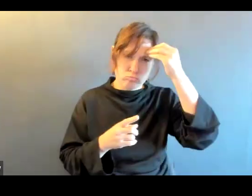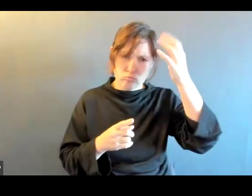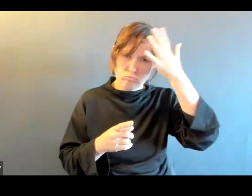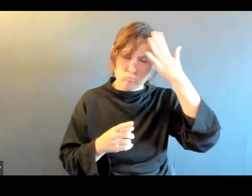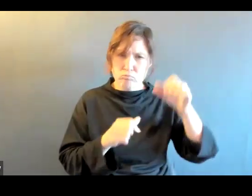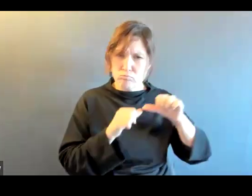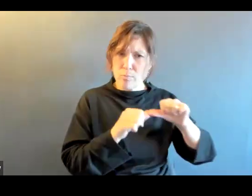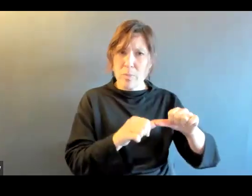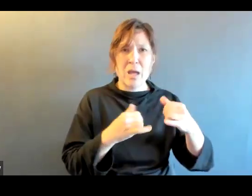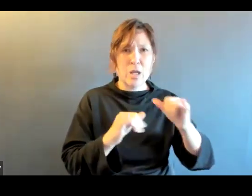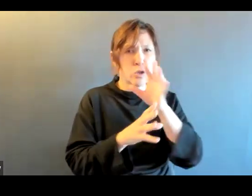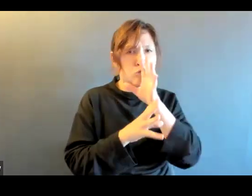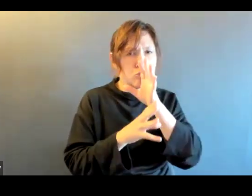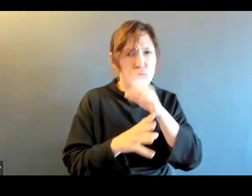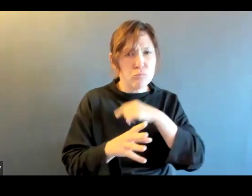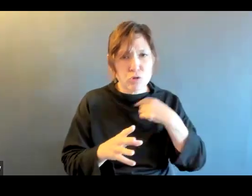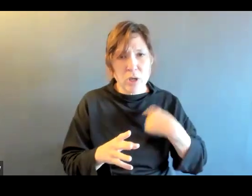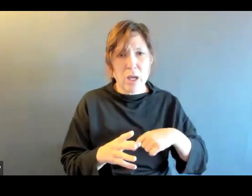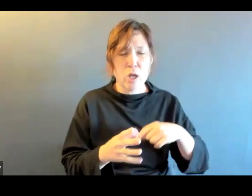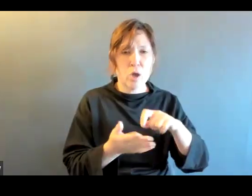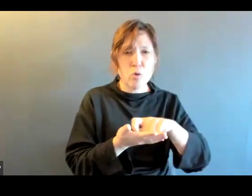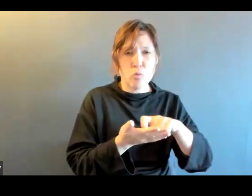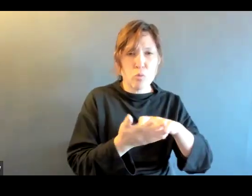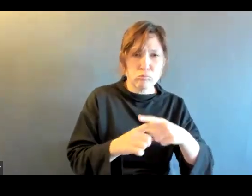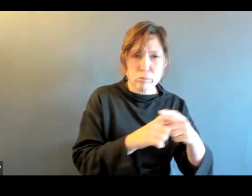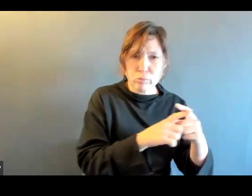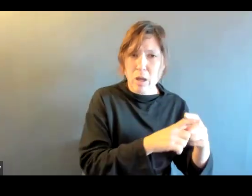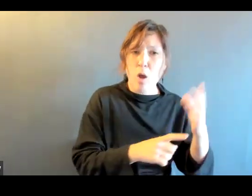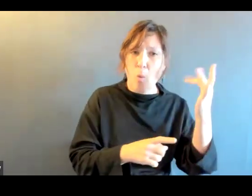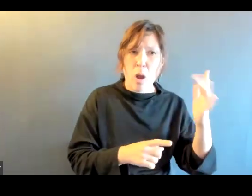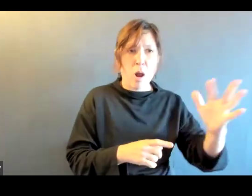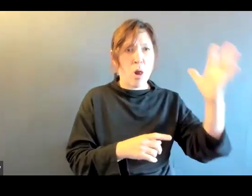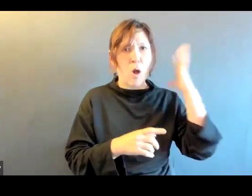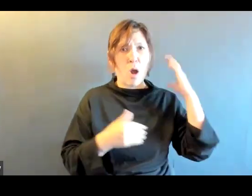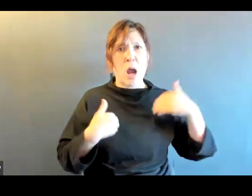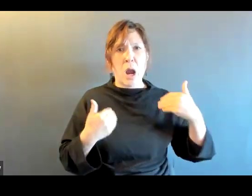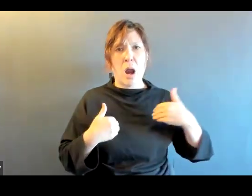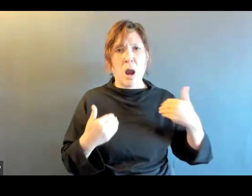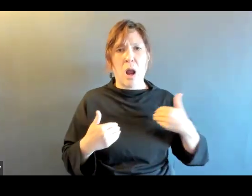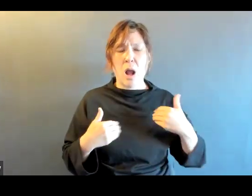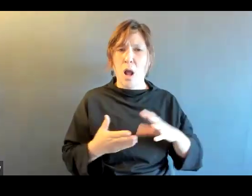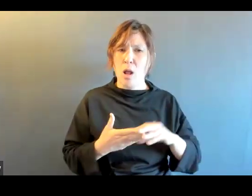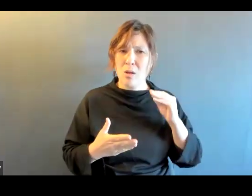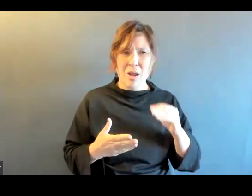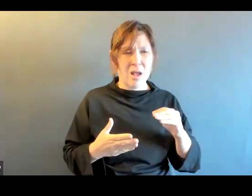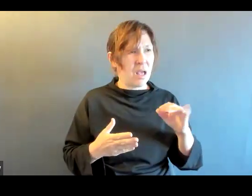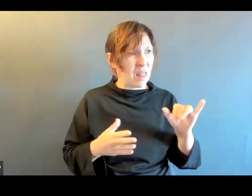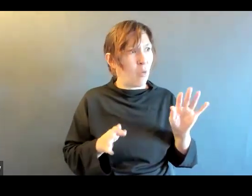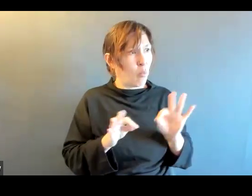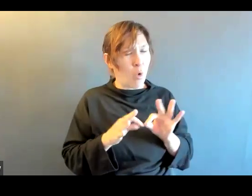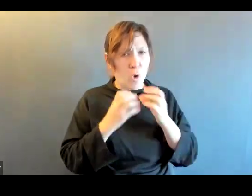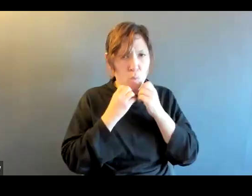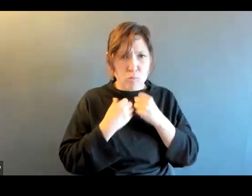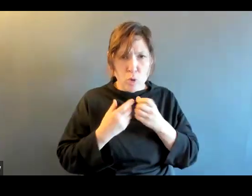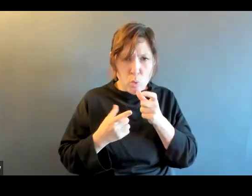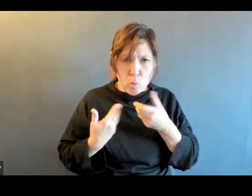Chinese fluently because from a very early age, I learned that who I am matters. One reason I chose to